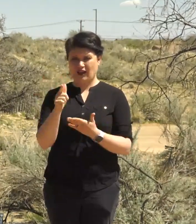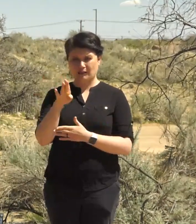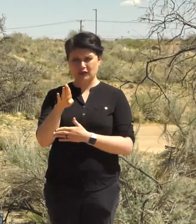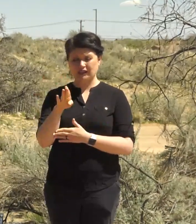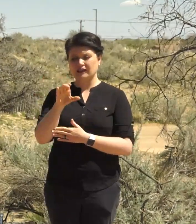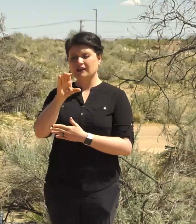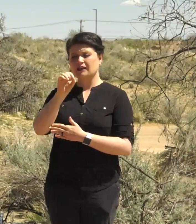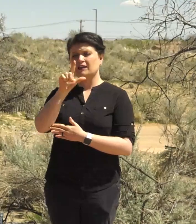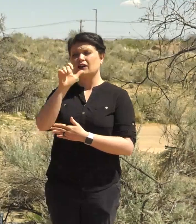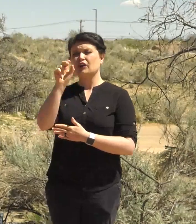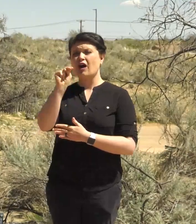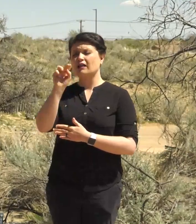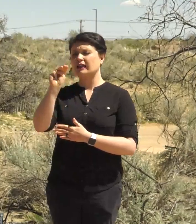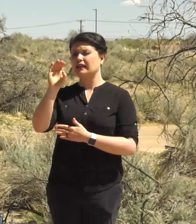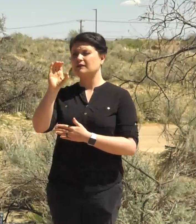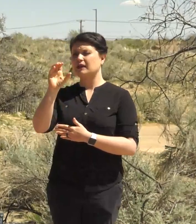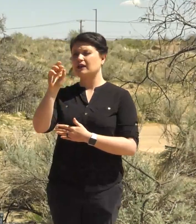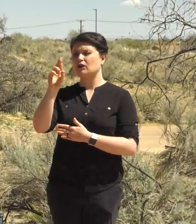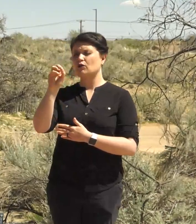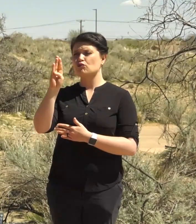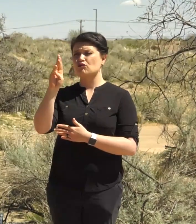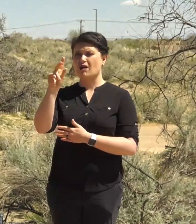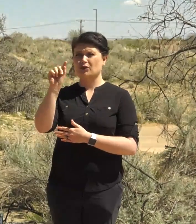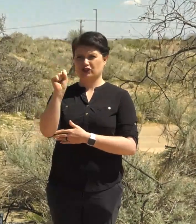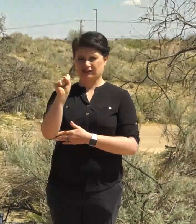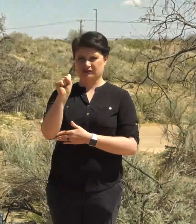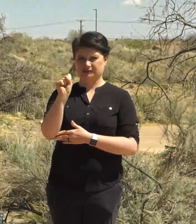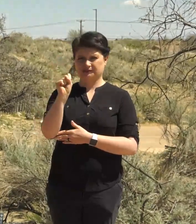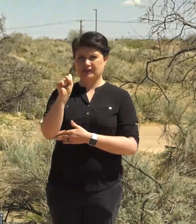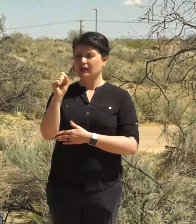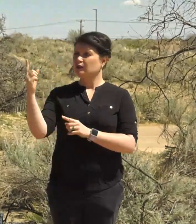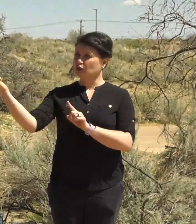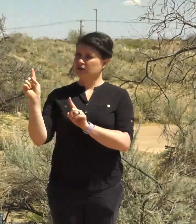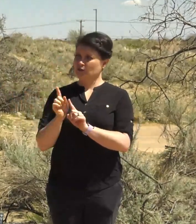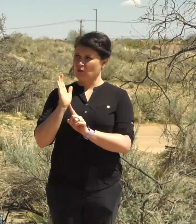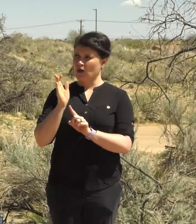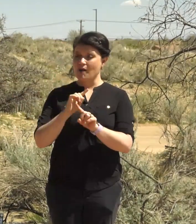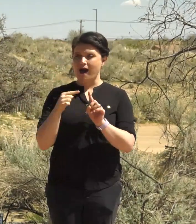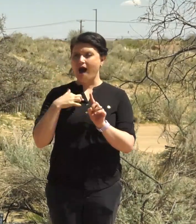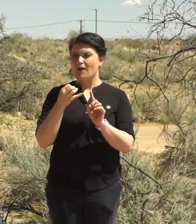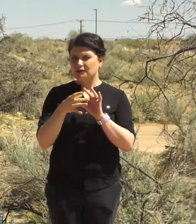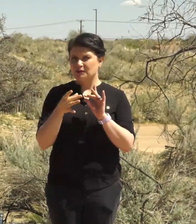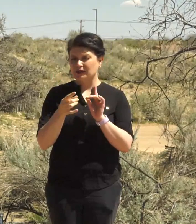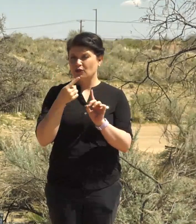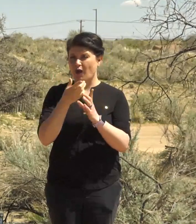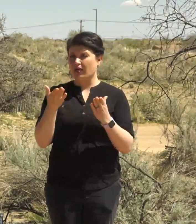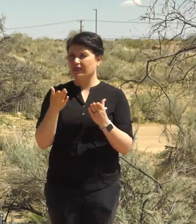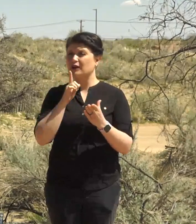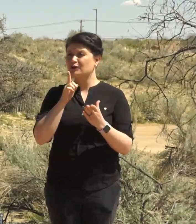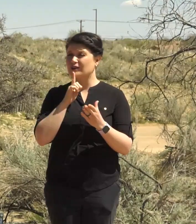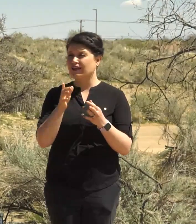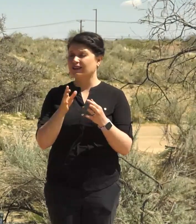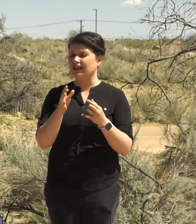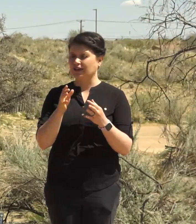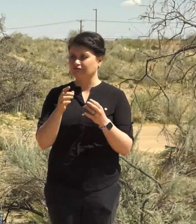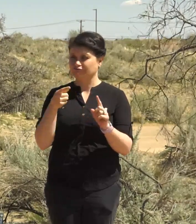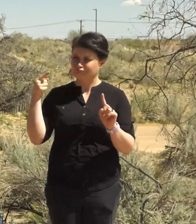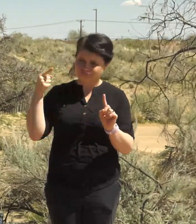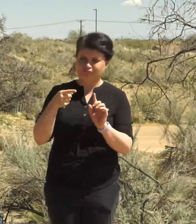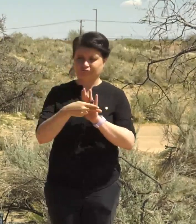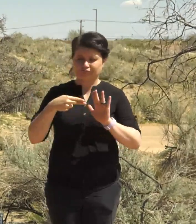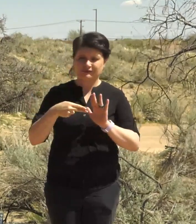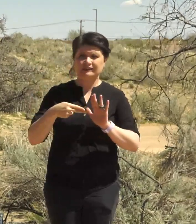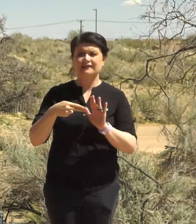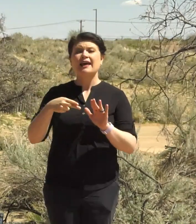Superintendent Colleen McRoberts. And as she comes up, I want to mention primarily one thing. Open space is